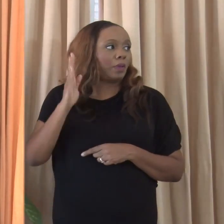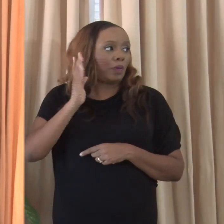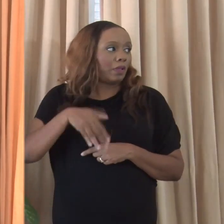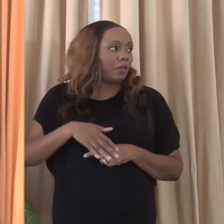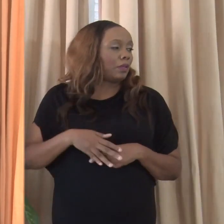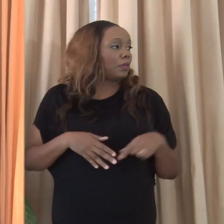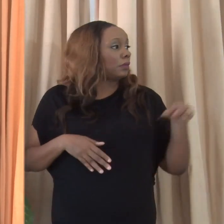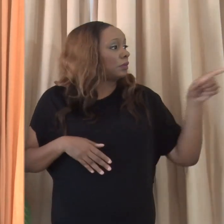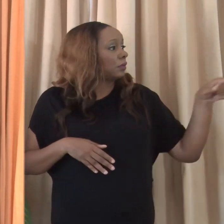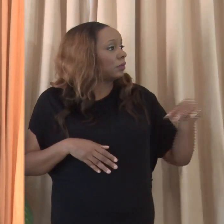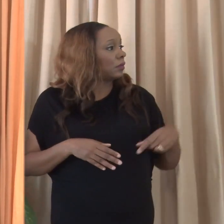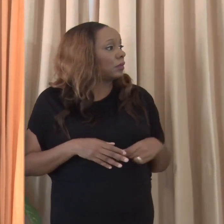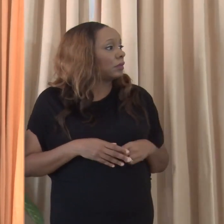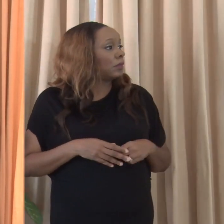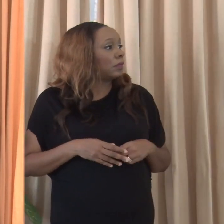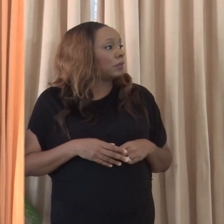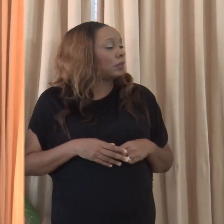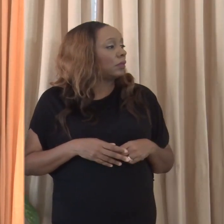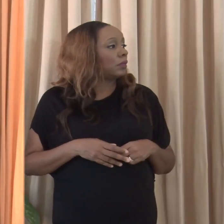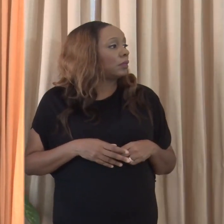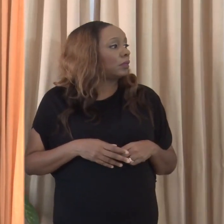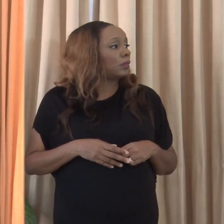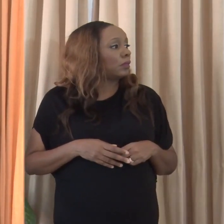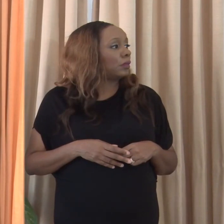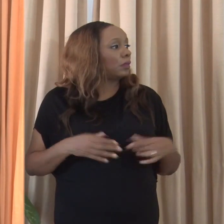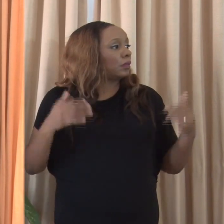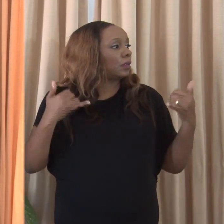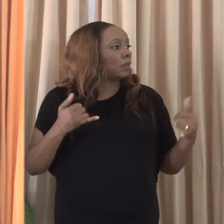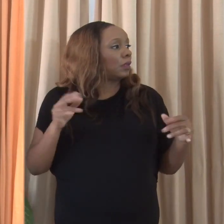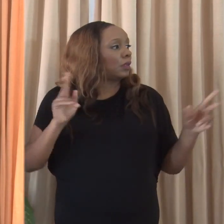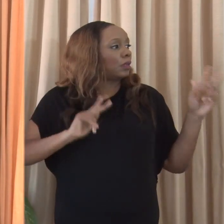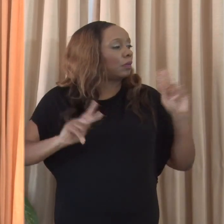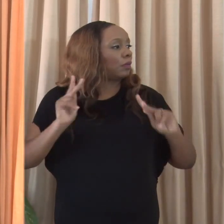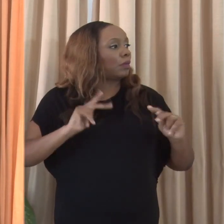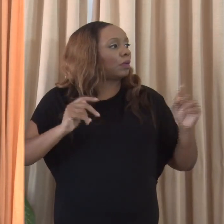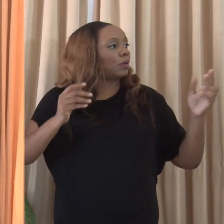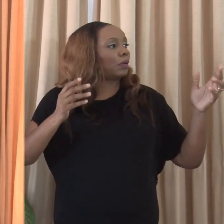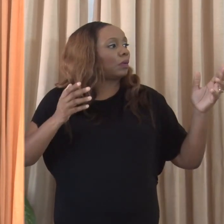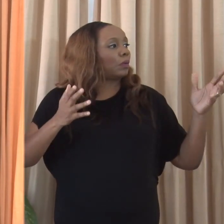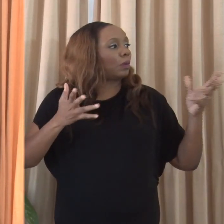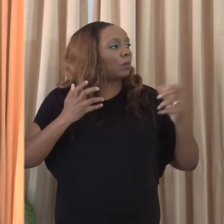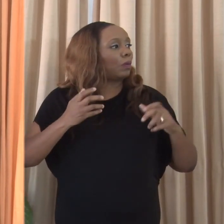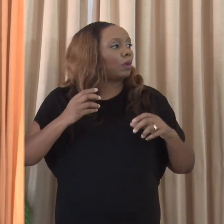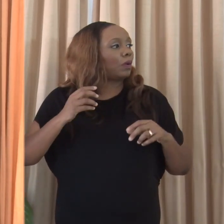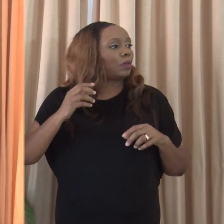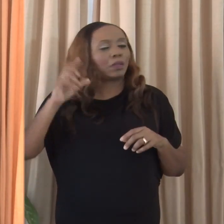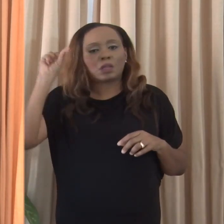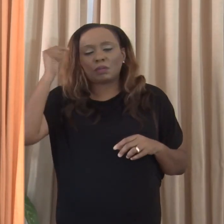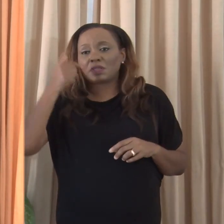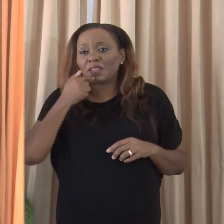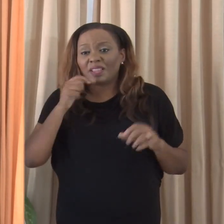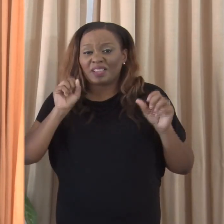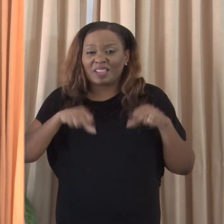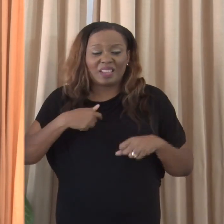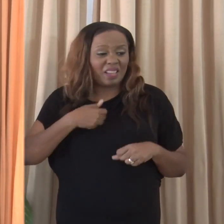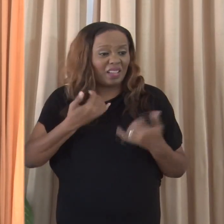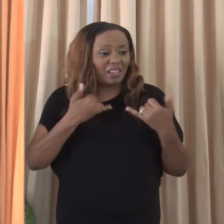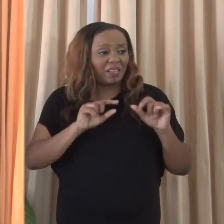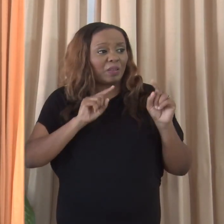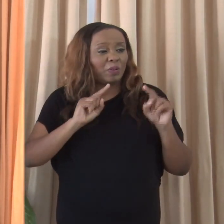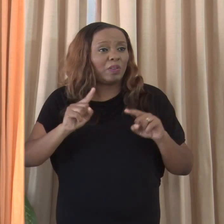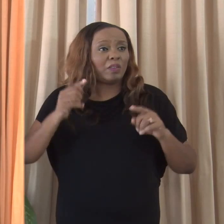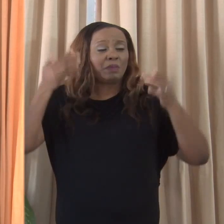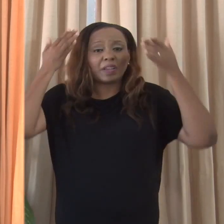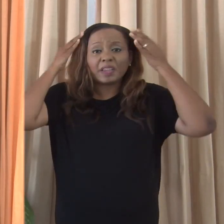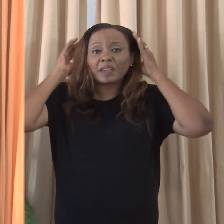But I mean, at this point as well, it seems as though people are really looking to the government to say, can I still go to my salon?